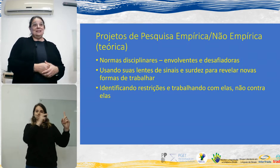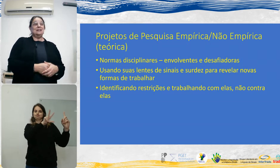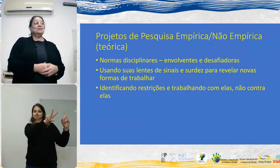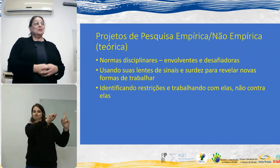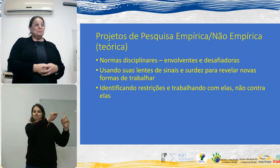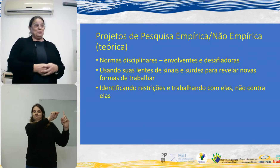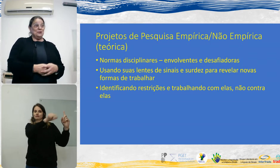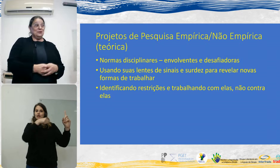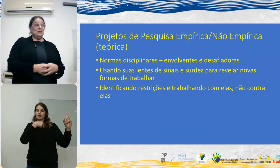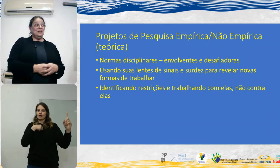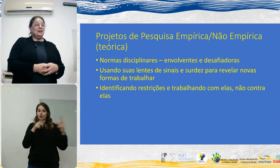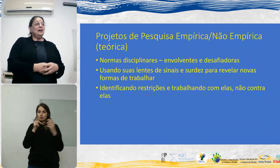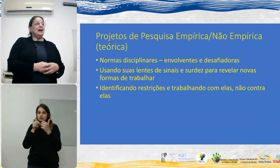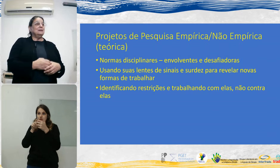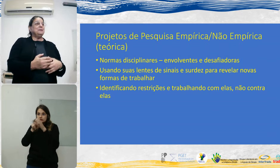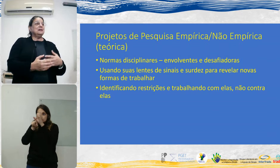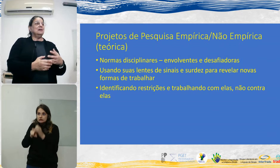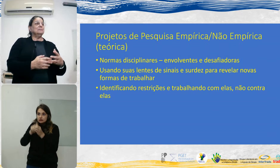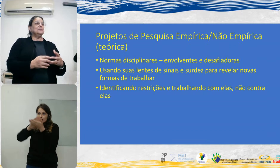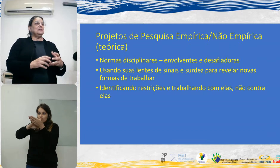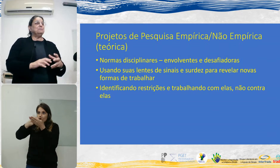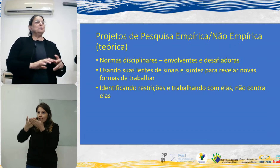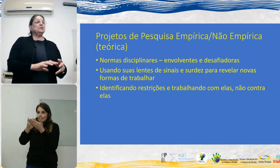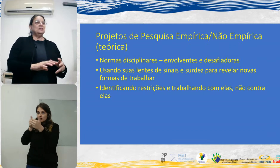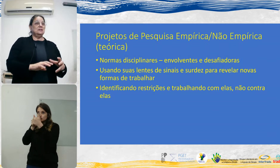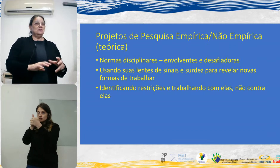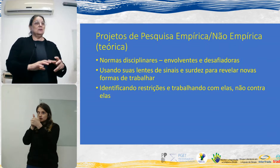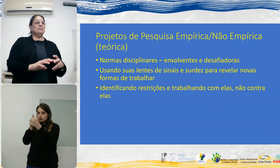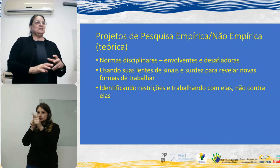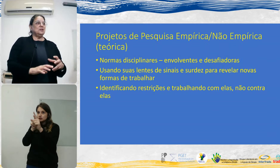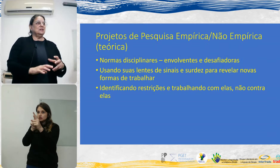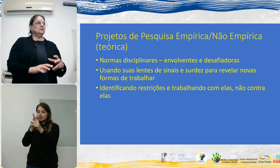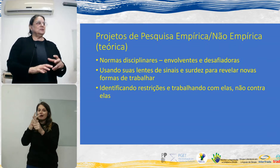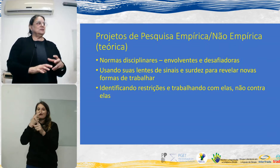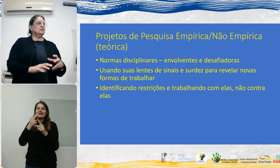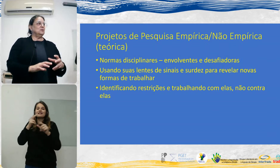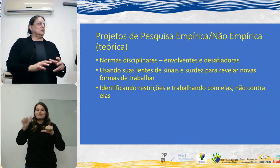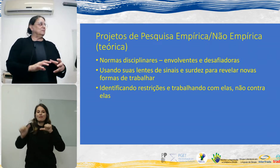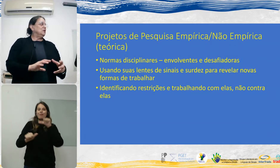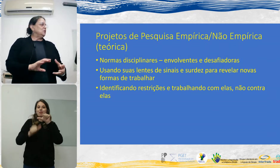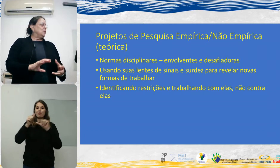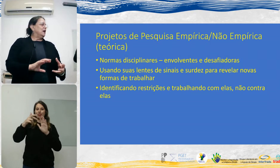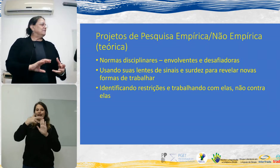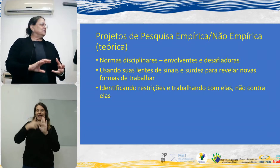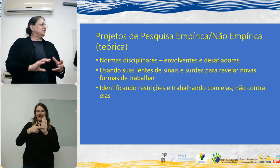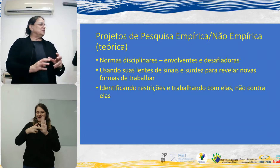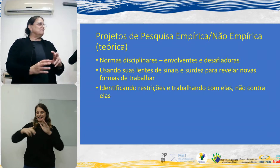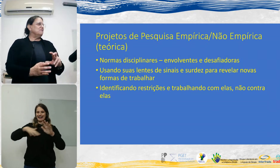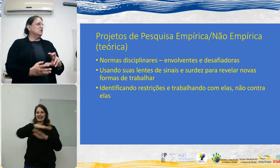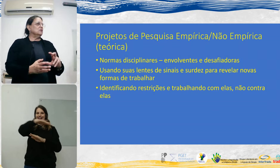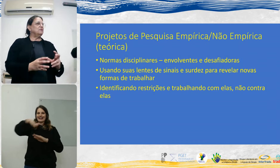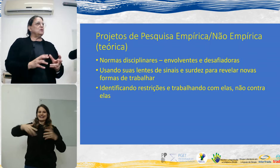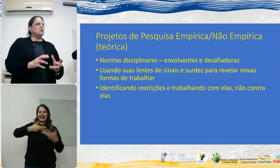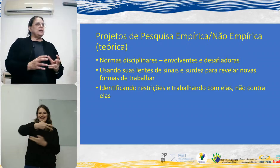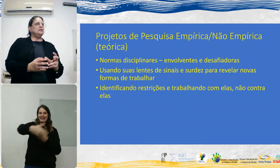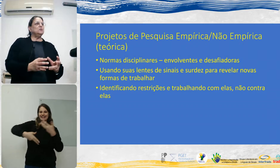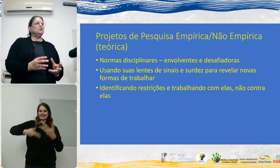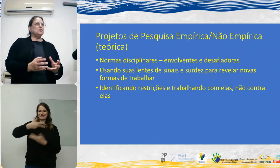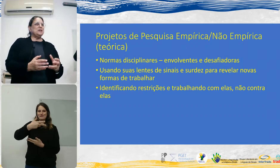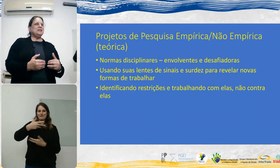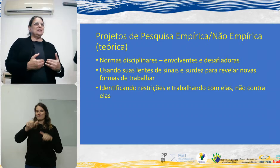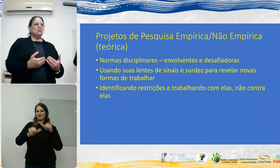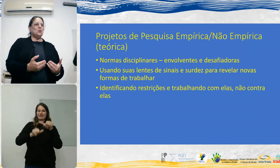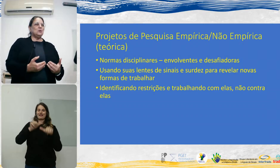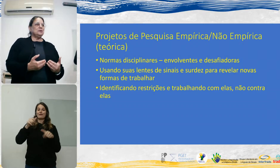bring in the interpreter, and it pushes the norm, it challenges the norm. You have to subvert the way you